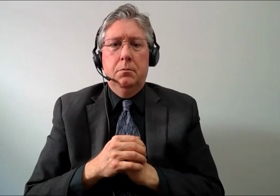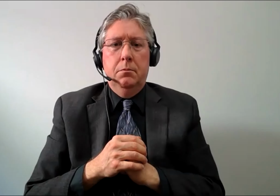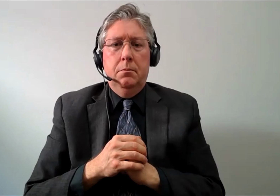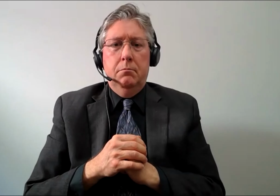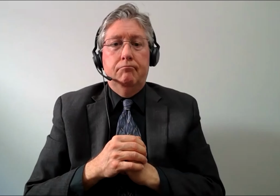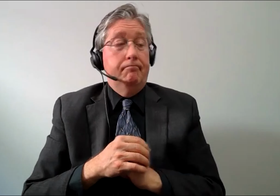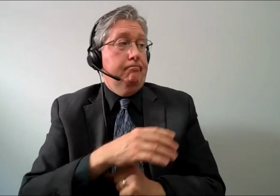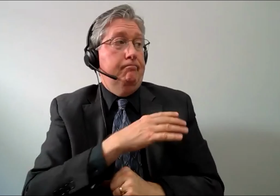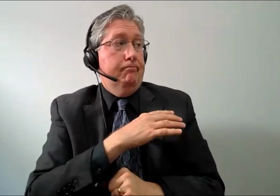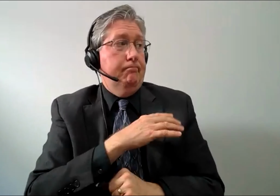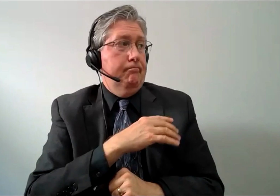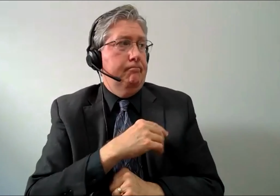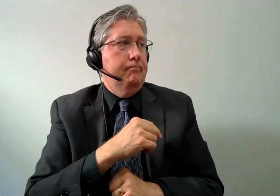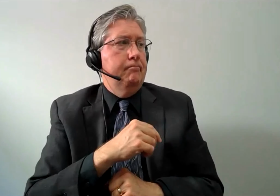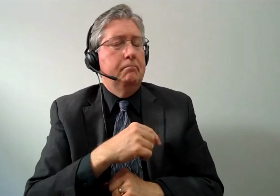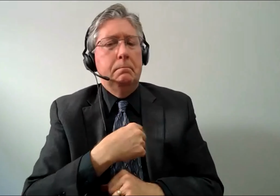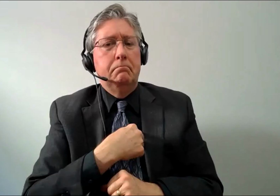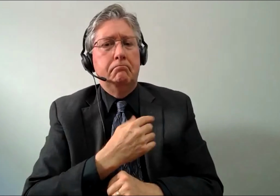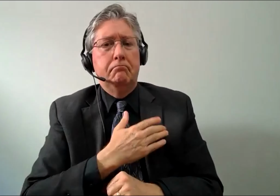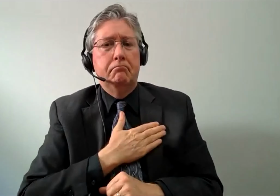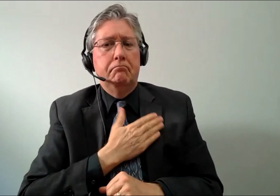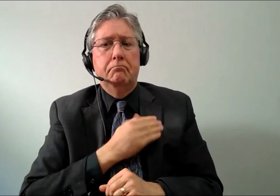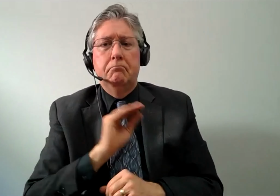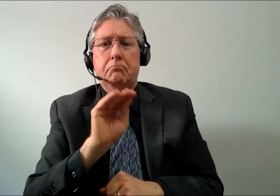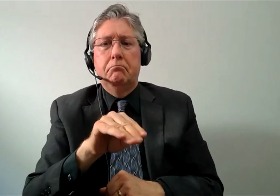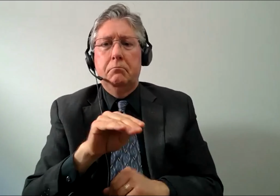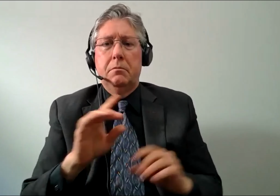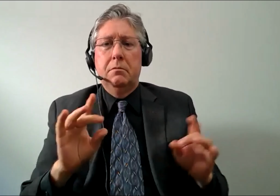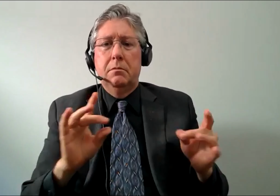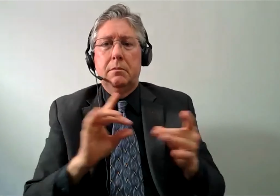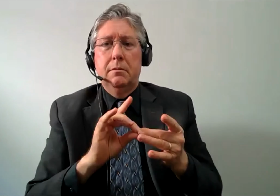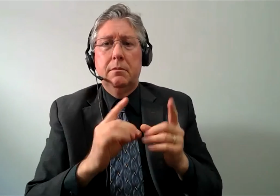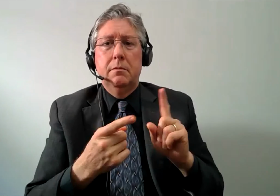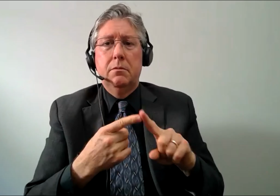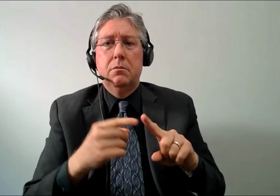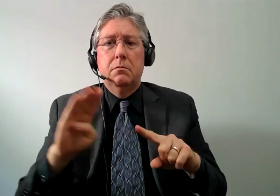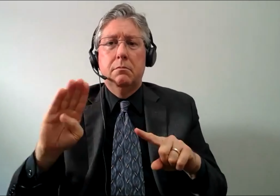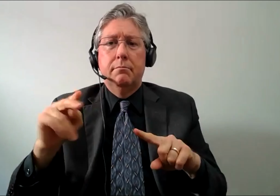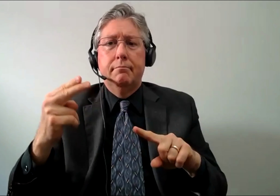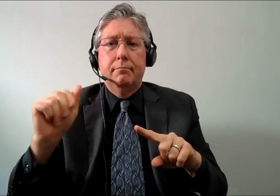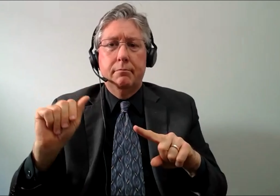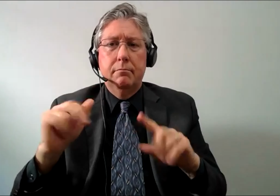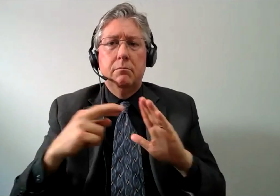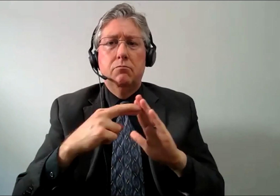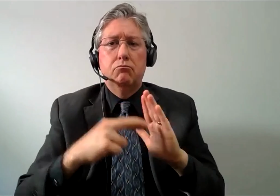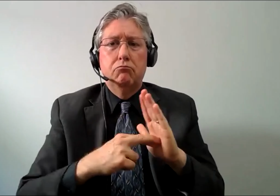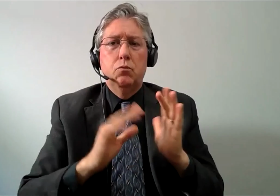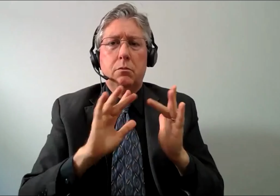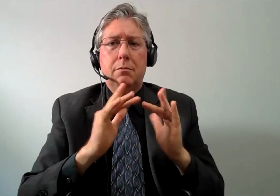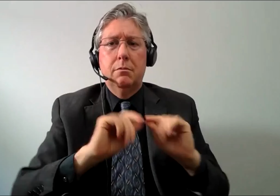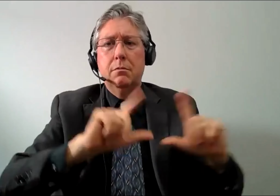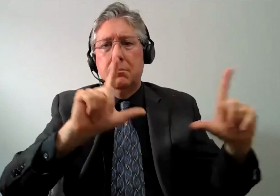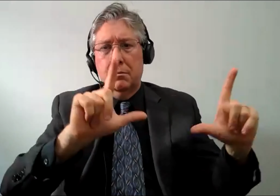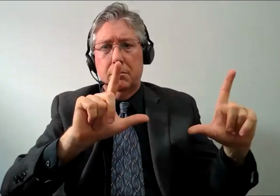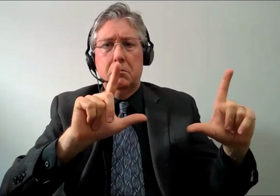Sure. So I can go ahead and put the link specifically to the BHA's rule website, our